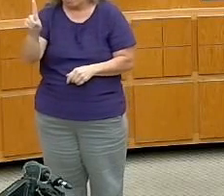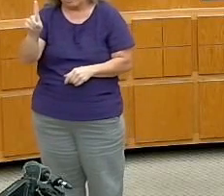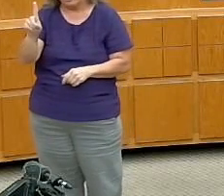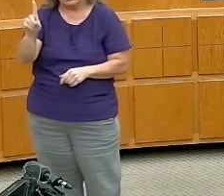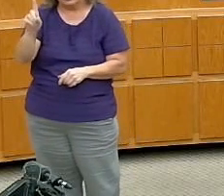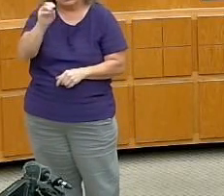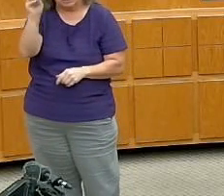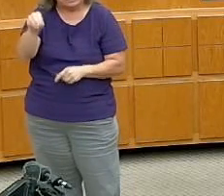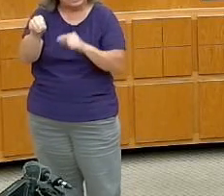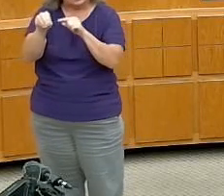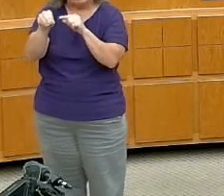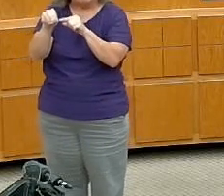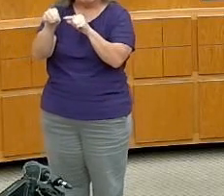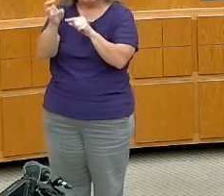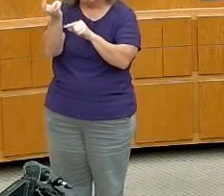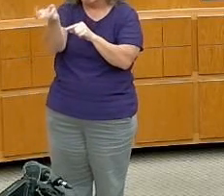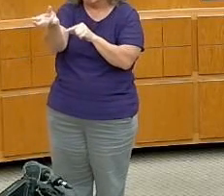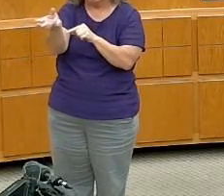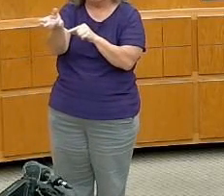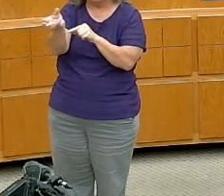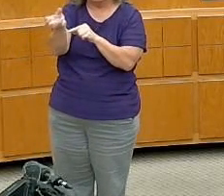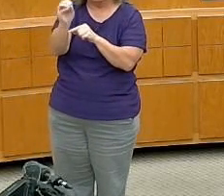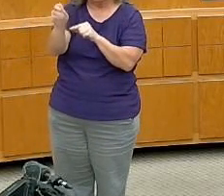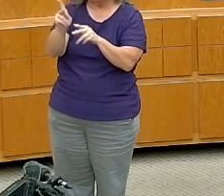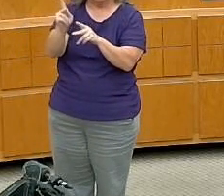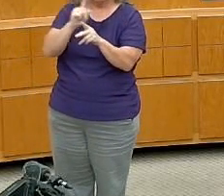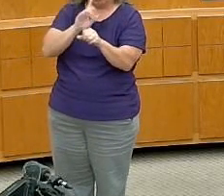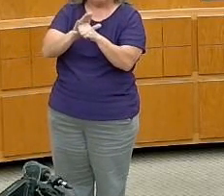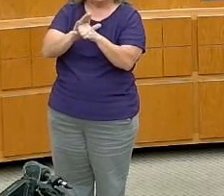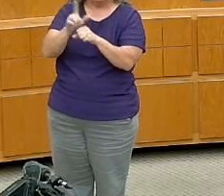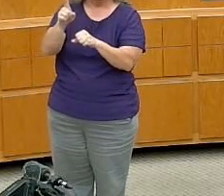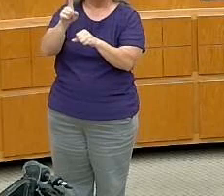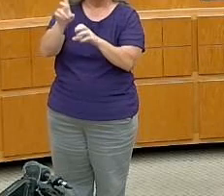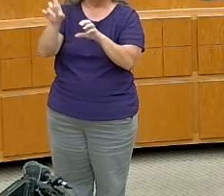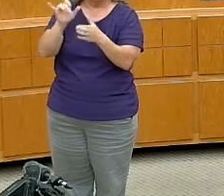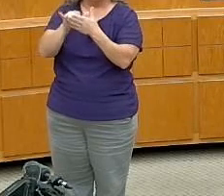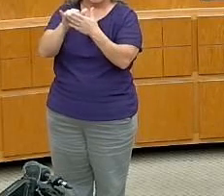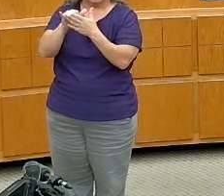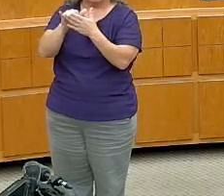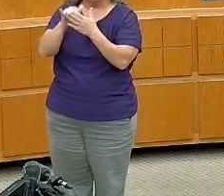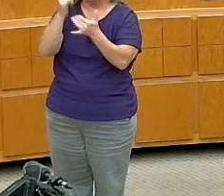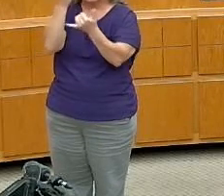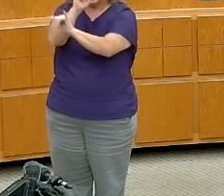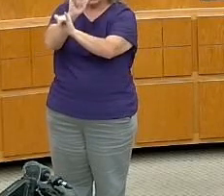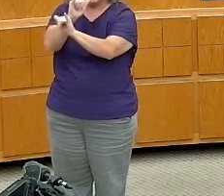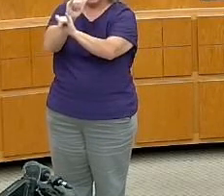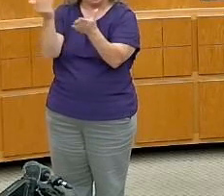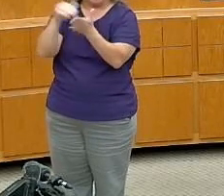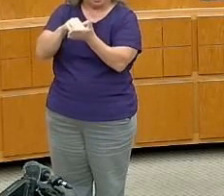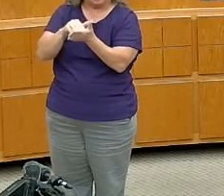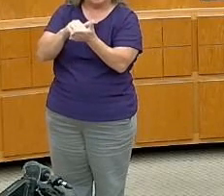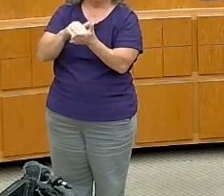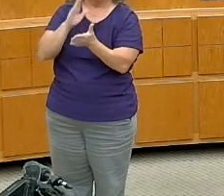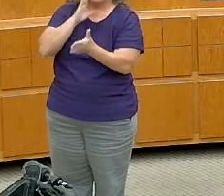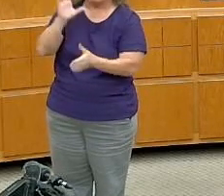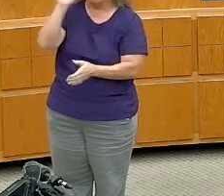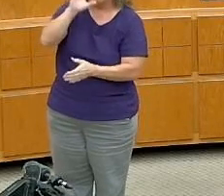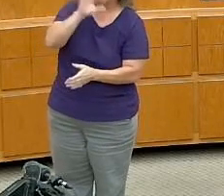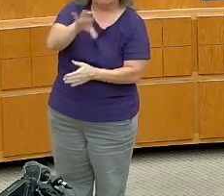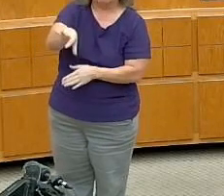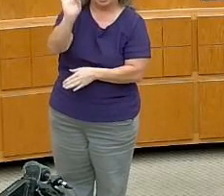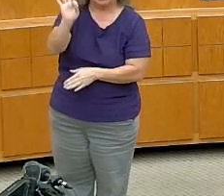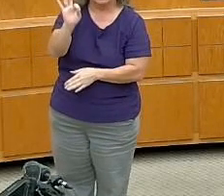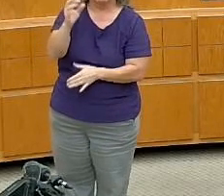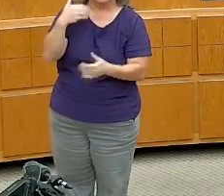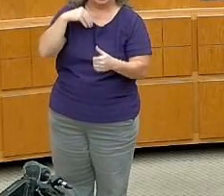are, I promise you, if you pull that kind of stunt again, we will hunt you down and we will find you because we have cameras everywhere. And